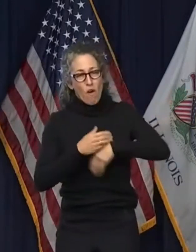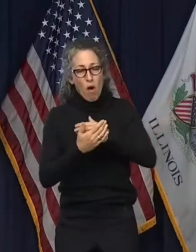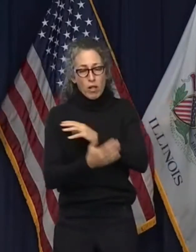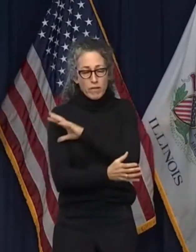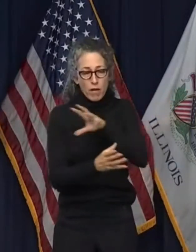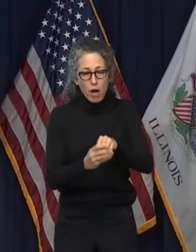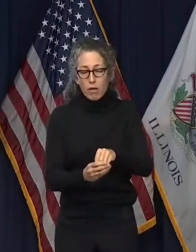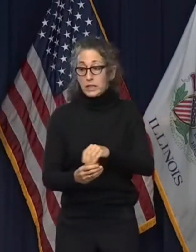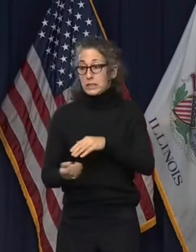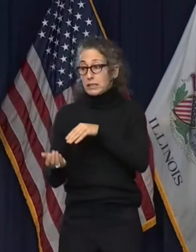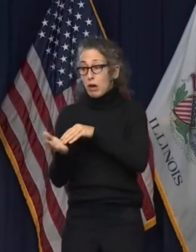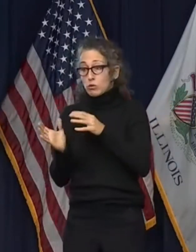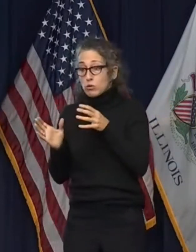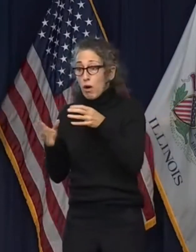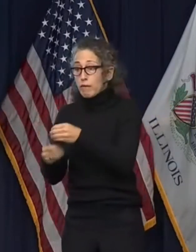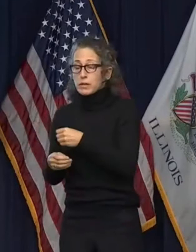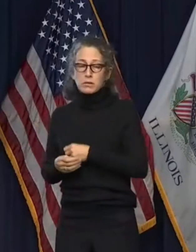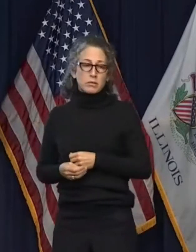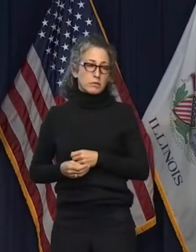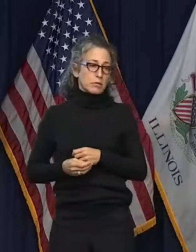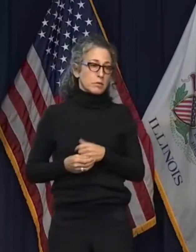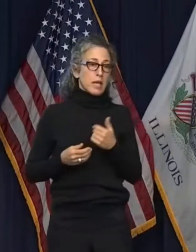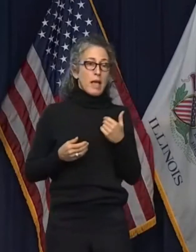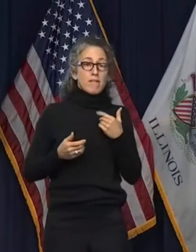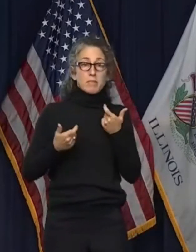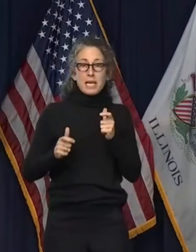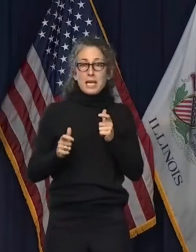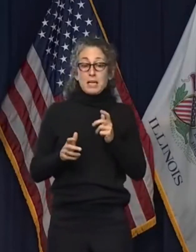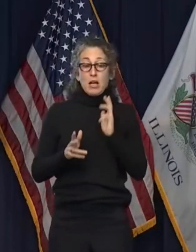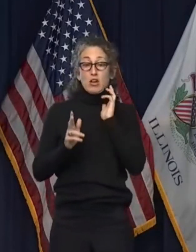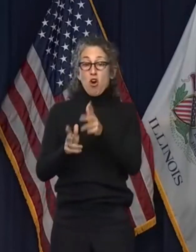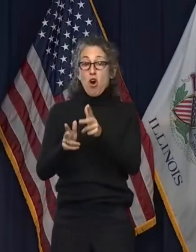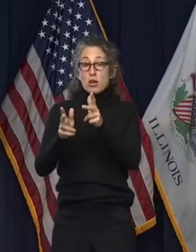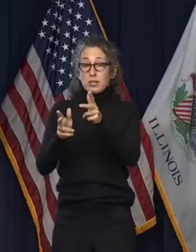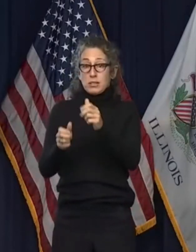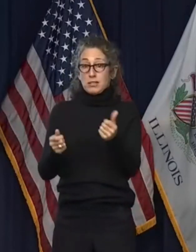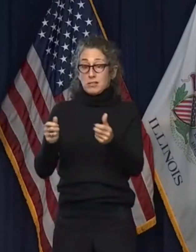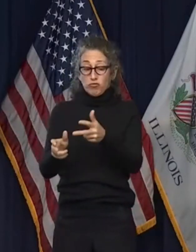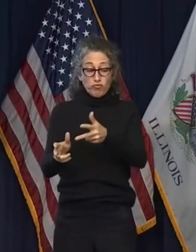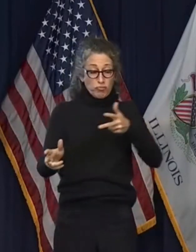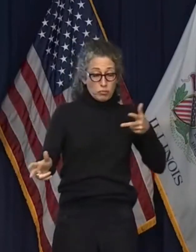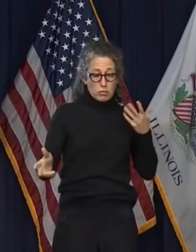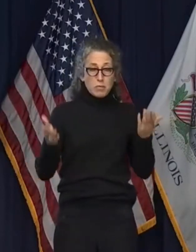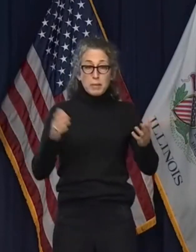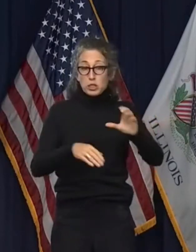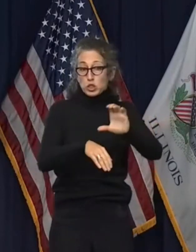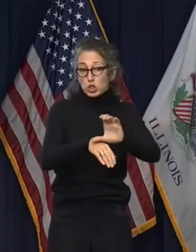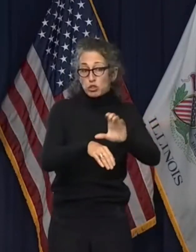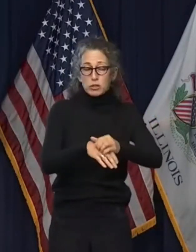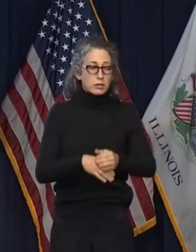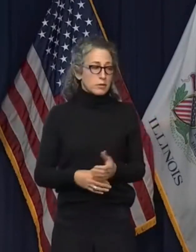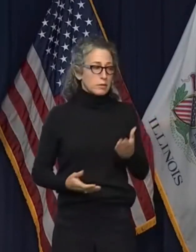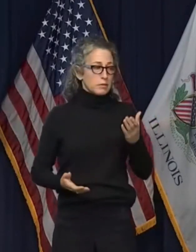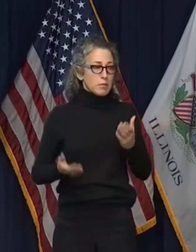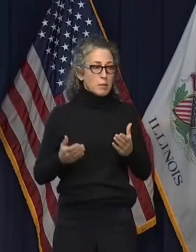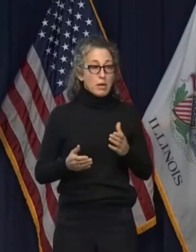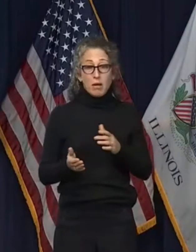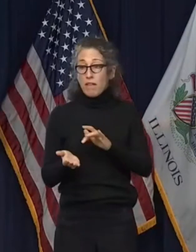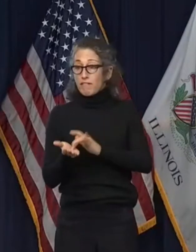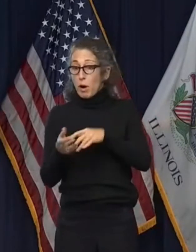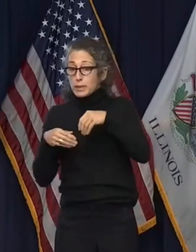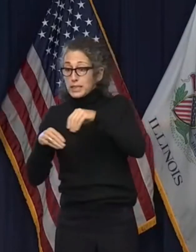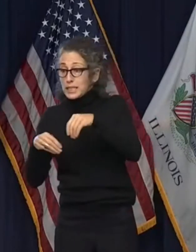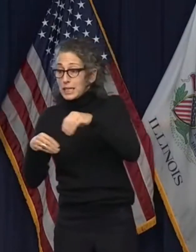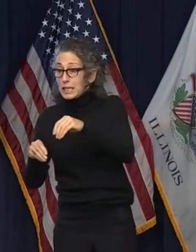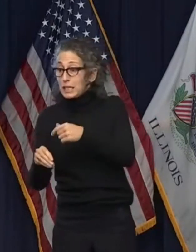offices. There will be mass vaccination drives. Some will be held in churches. Some people will go to pharmacies. They will go to the